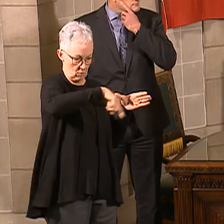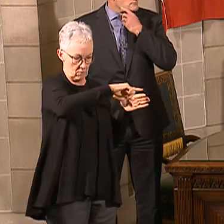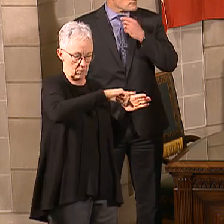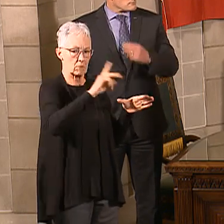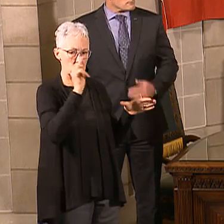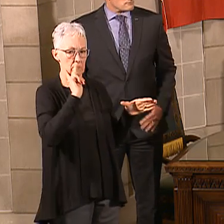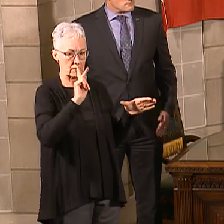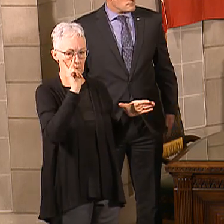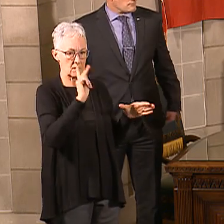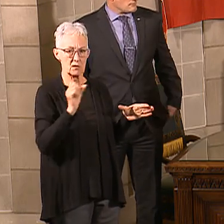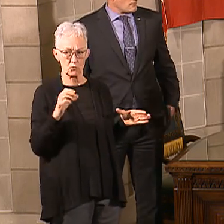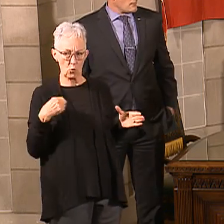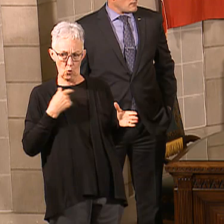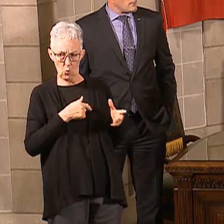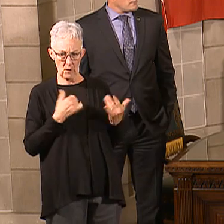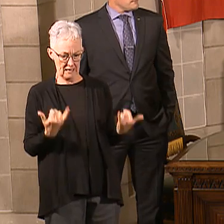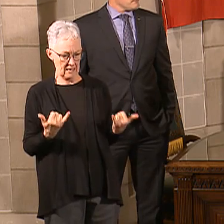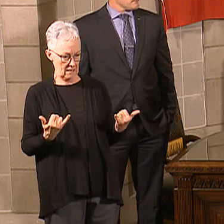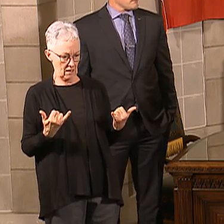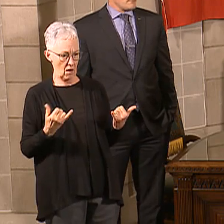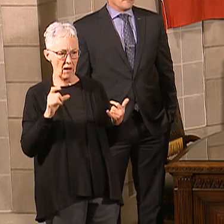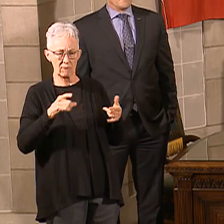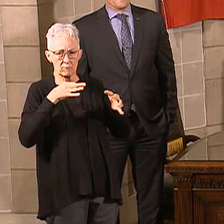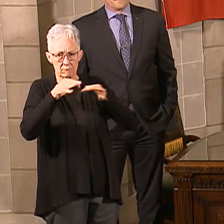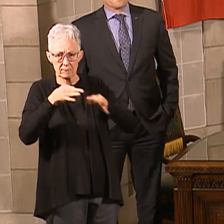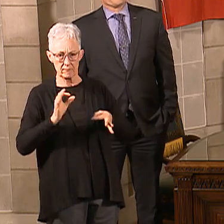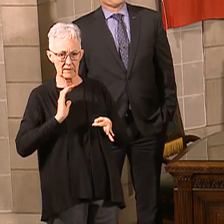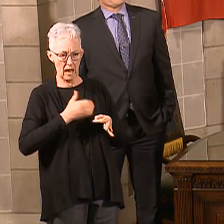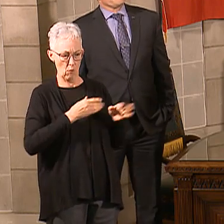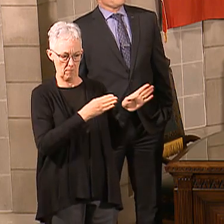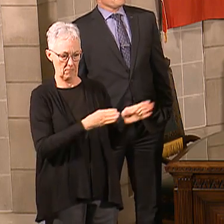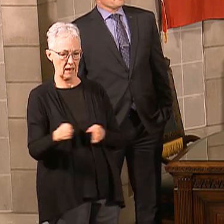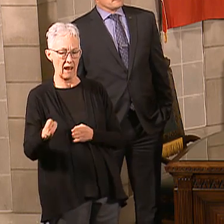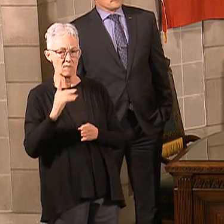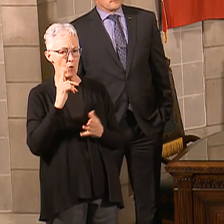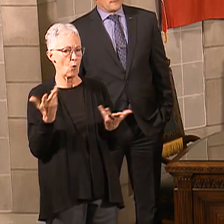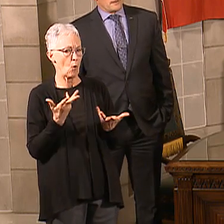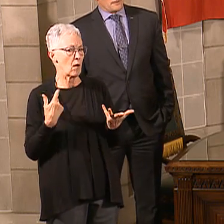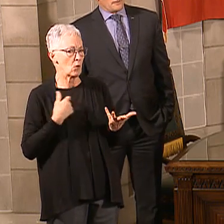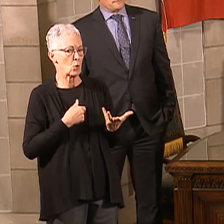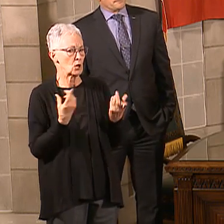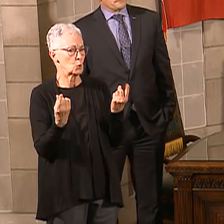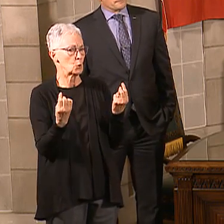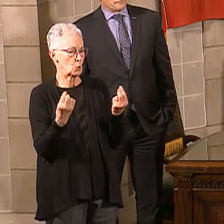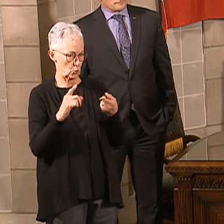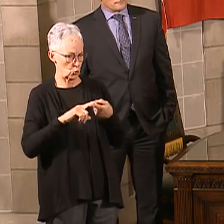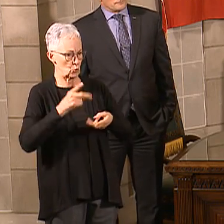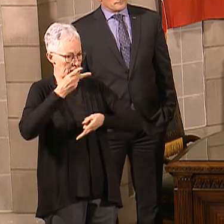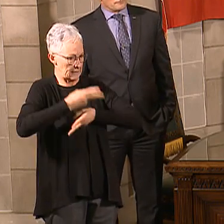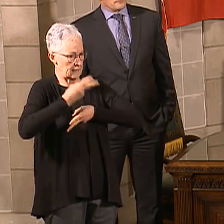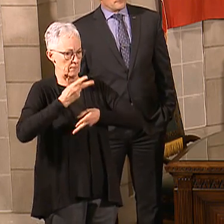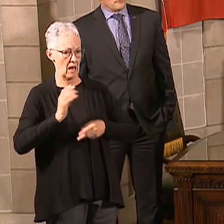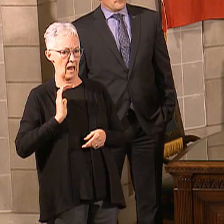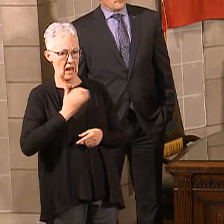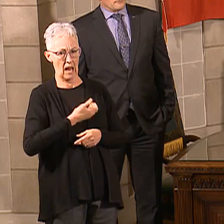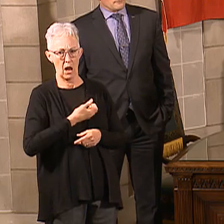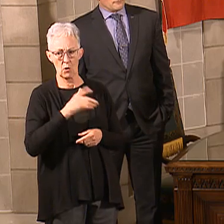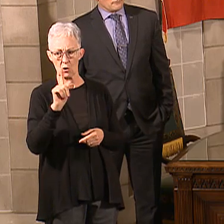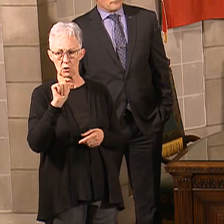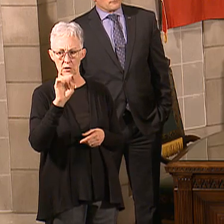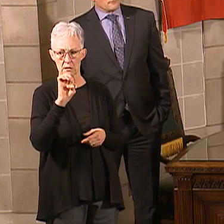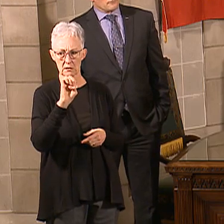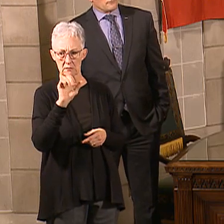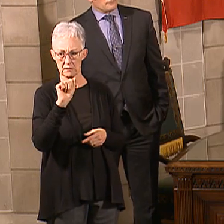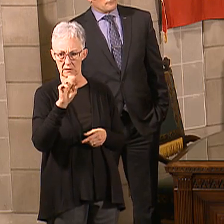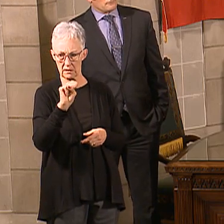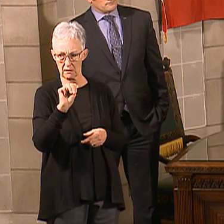to make sure their continuity plans are up to date. And I'm going to have Jason Jackson talk about what we're doing to make sure we keep our teammates healthy and safe,